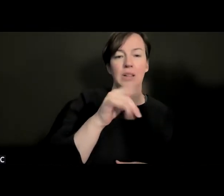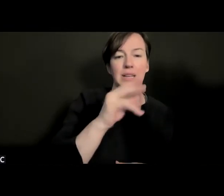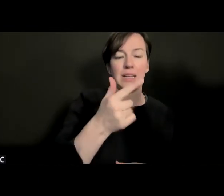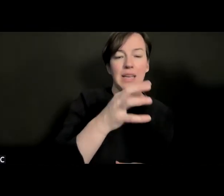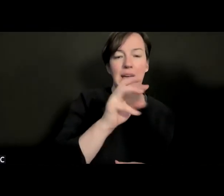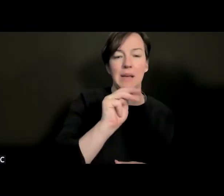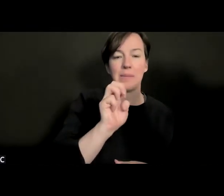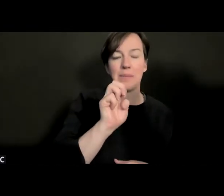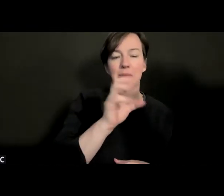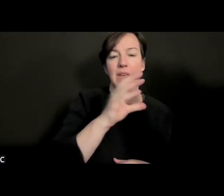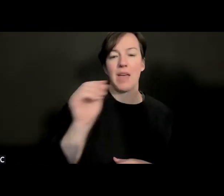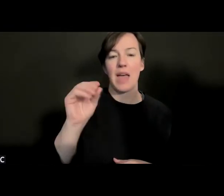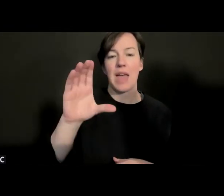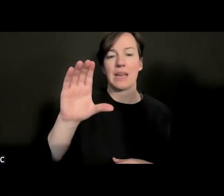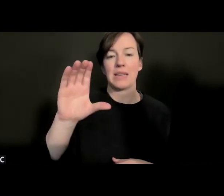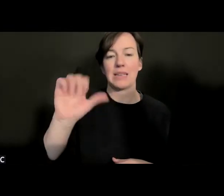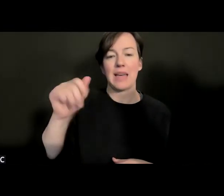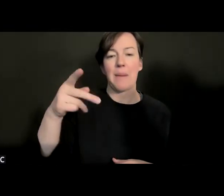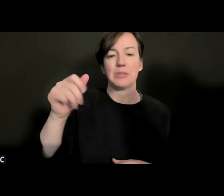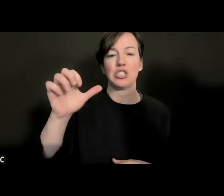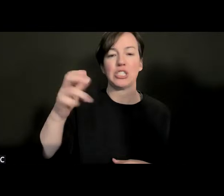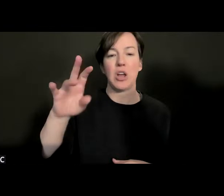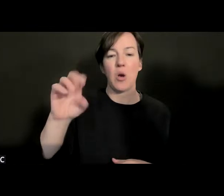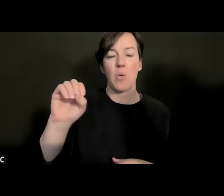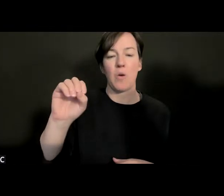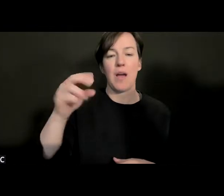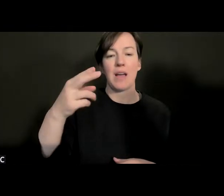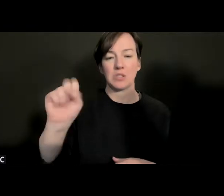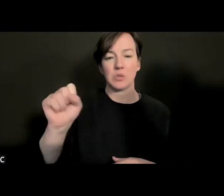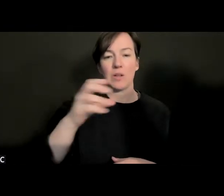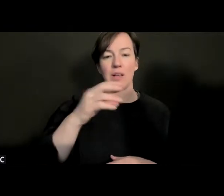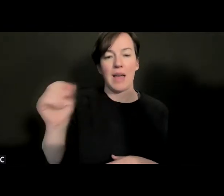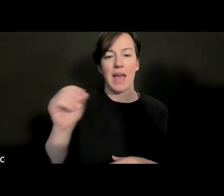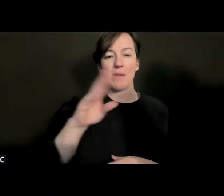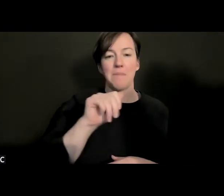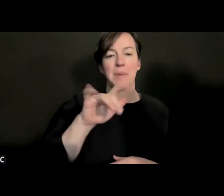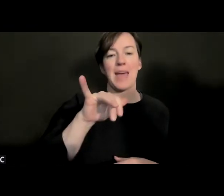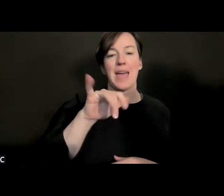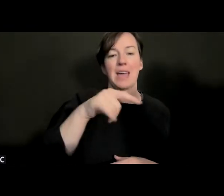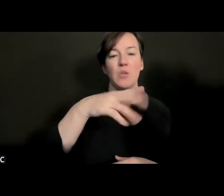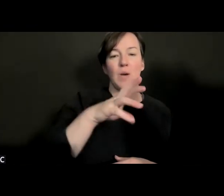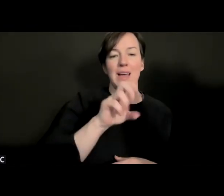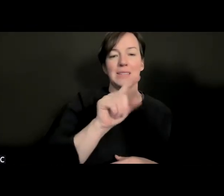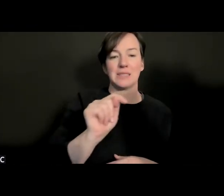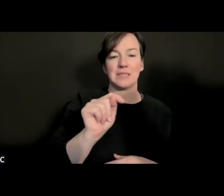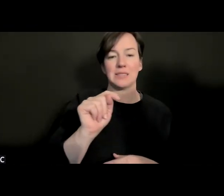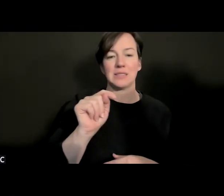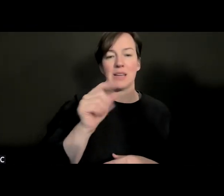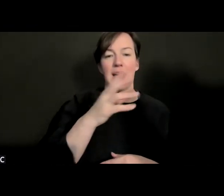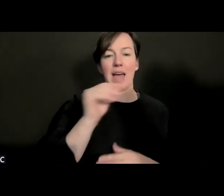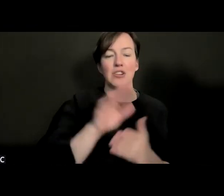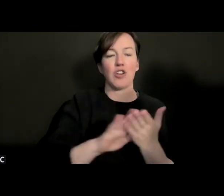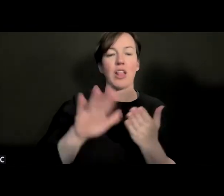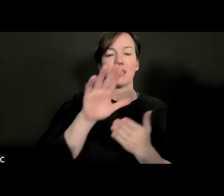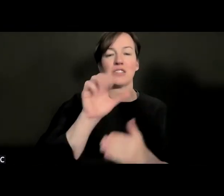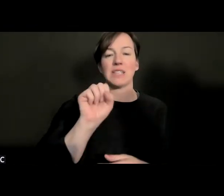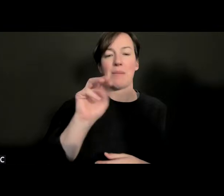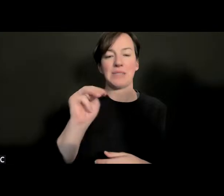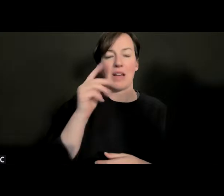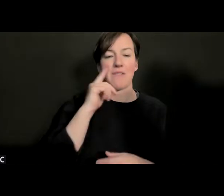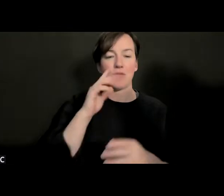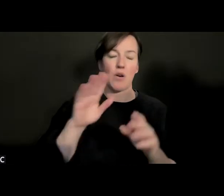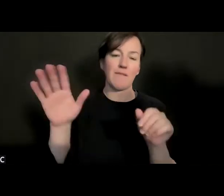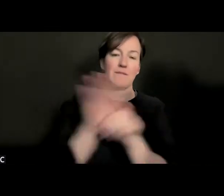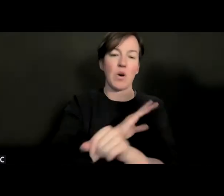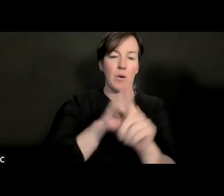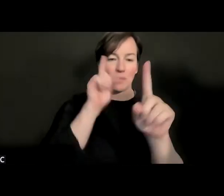Bay Quest program at the College of San Mateo, to reach their full potential. Through the National